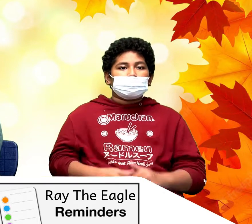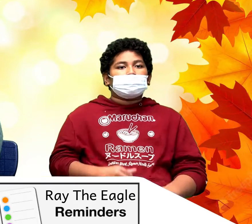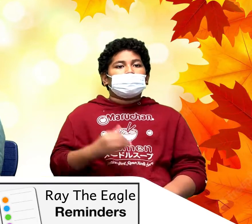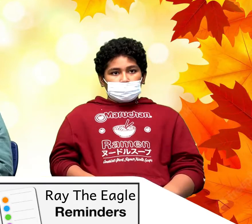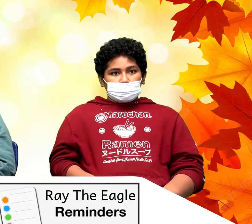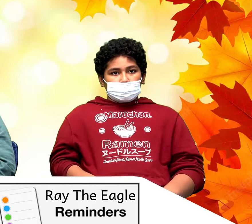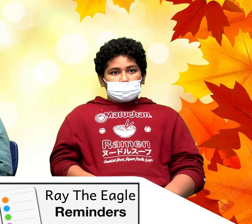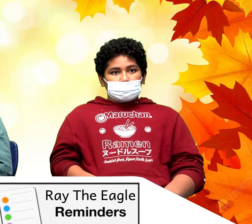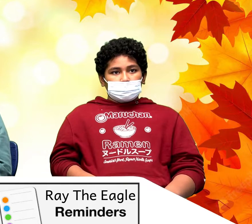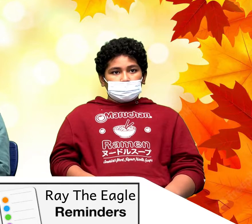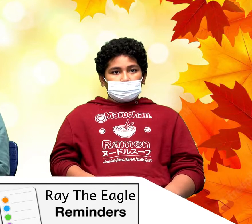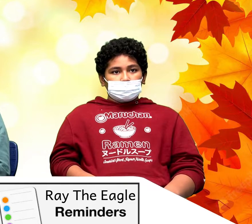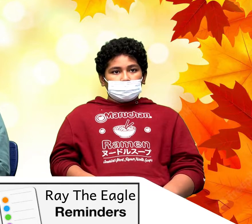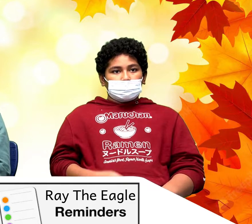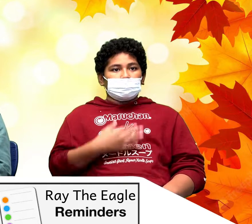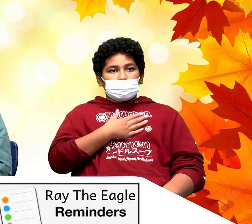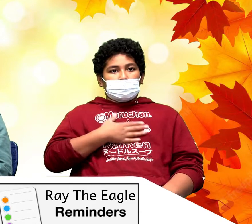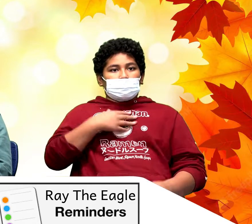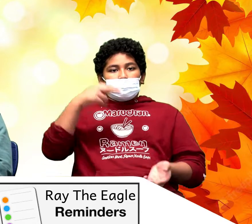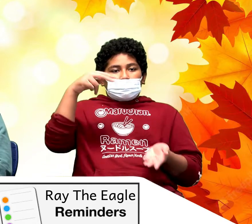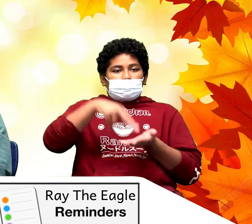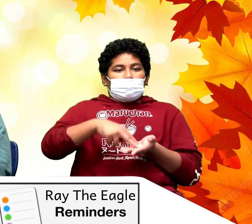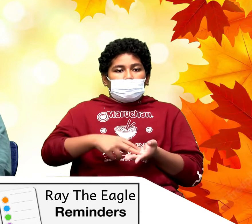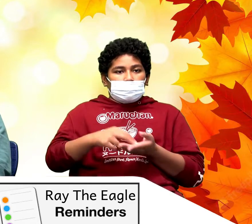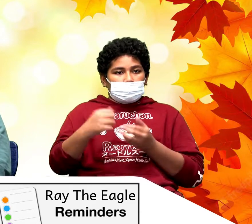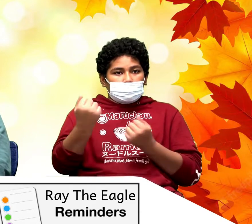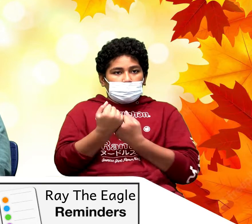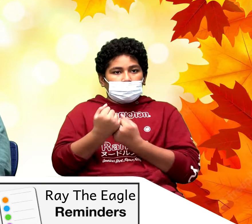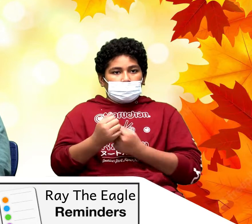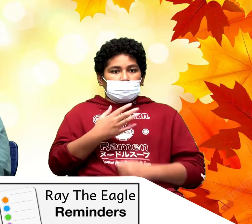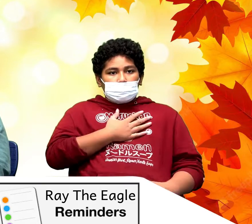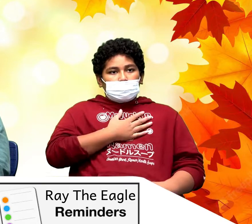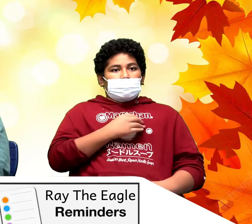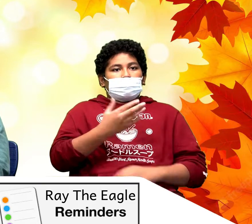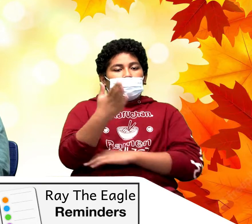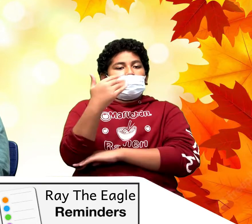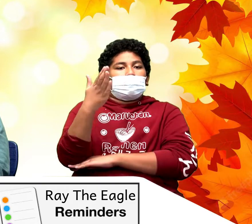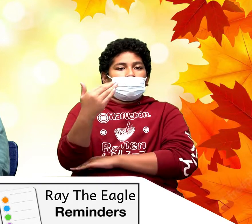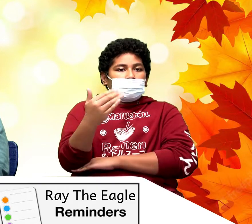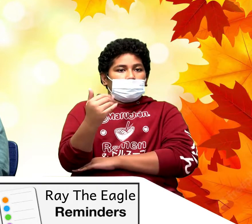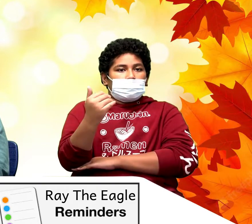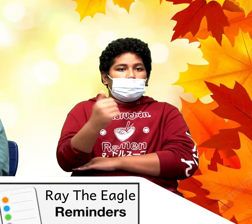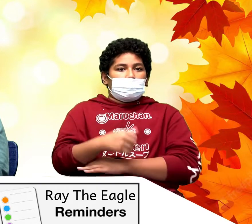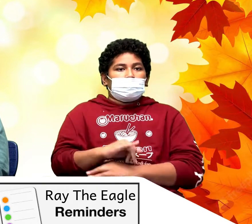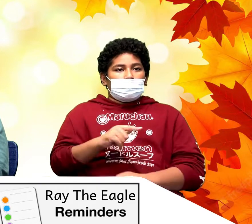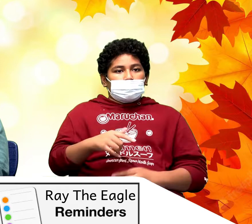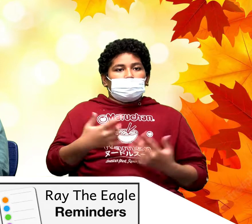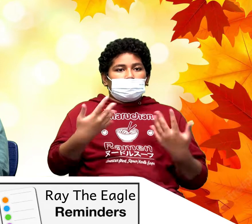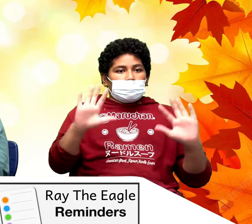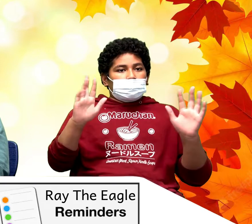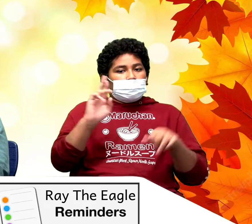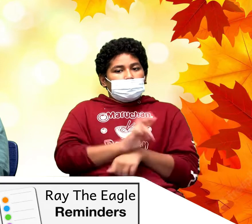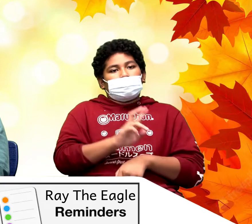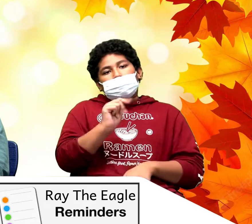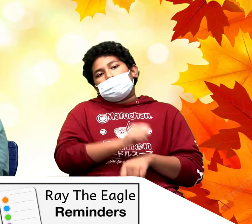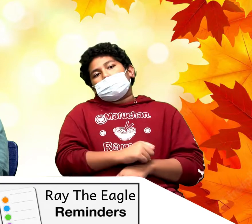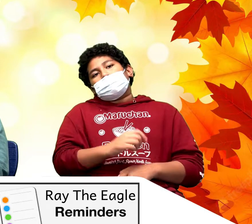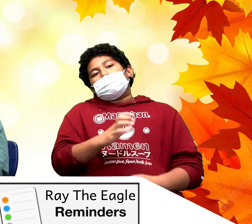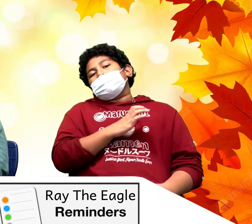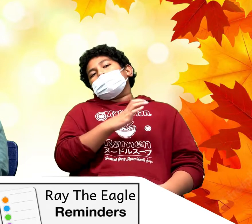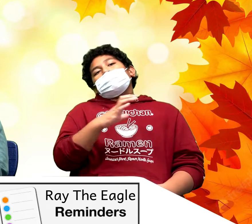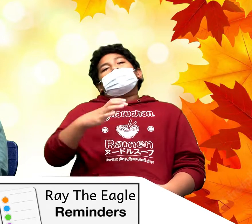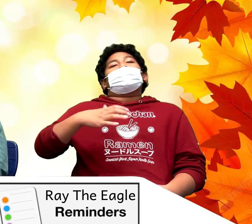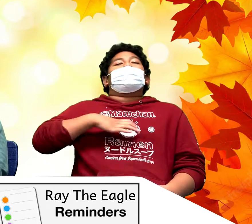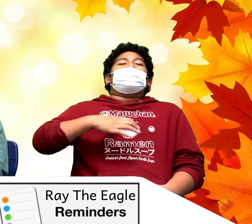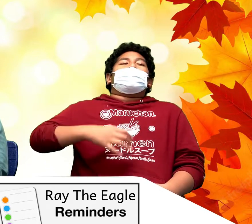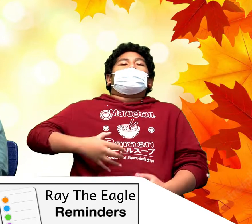everyone. Please stand for the Pledge of Allegiance. That's it from your Raymond Temple Student